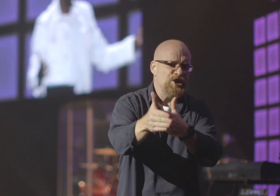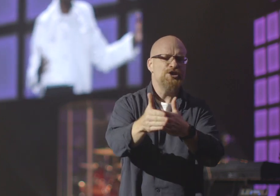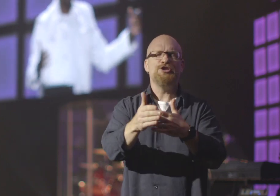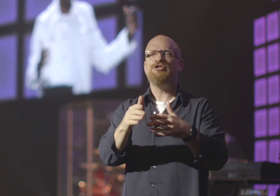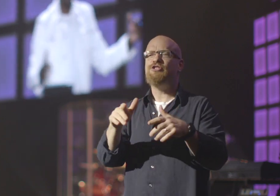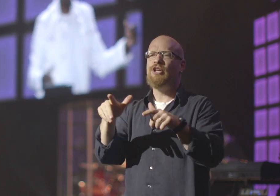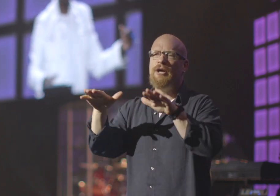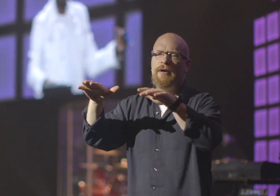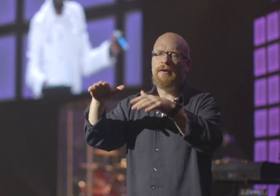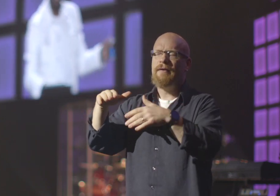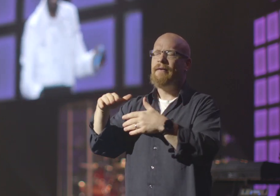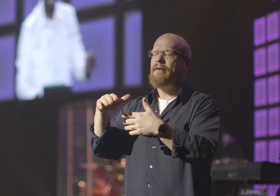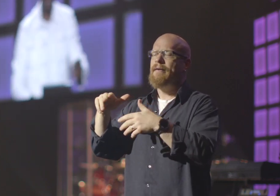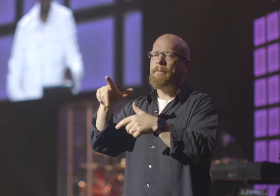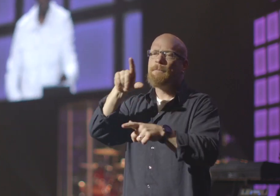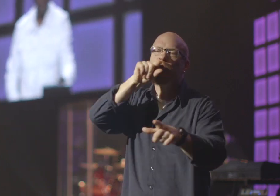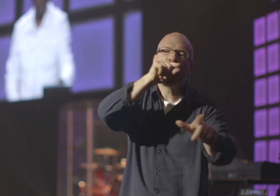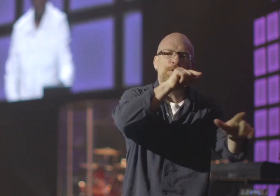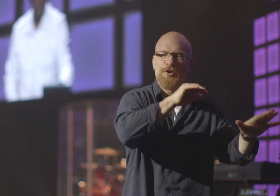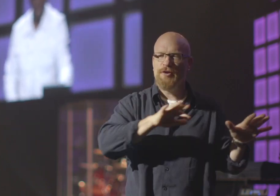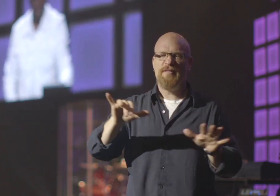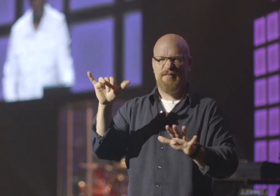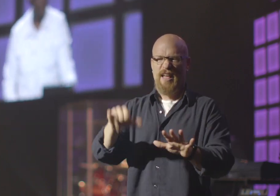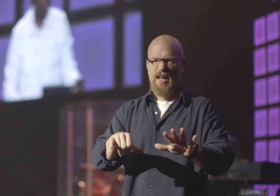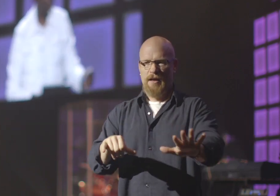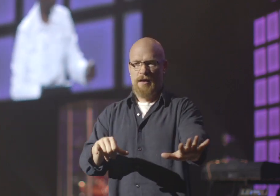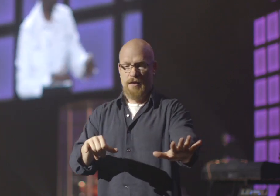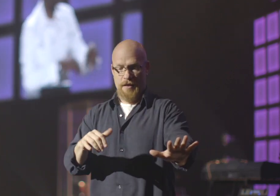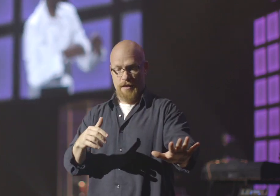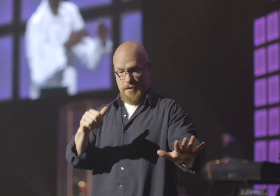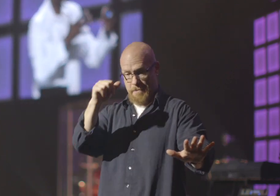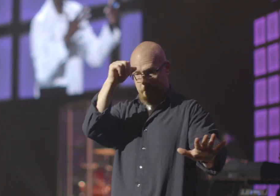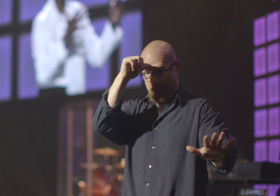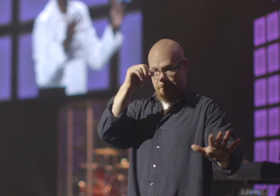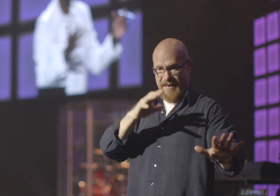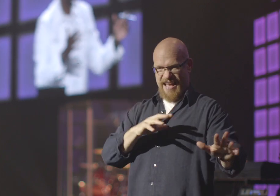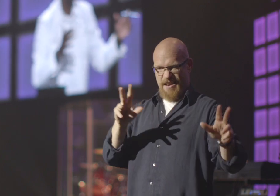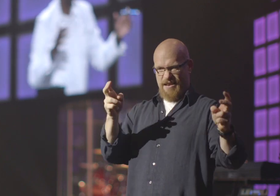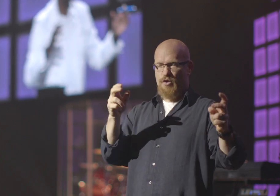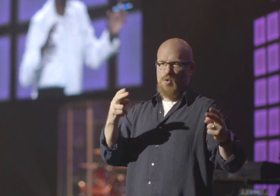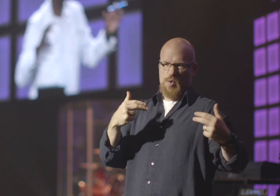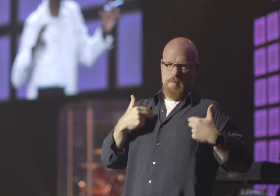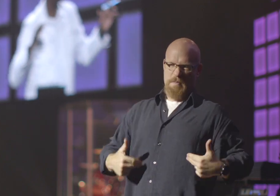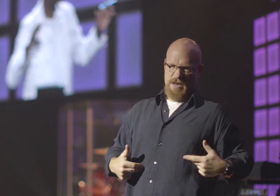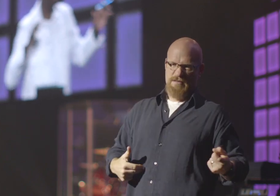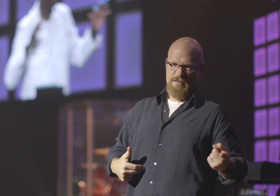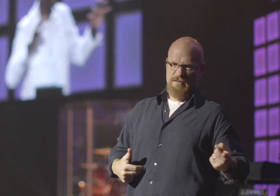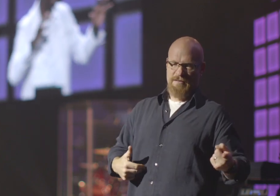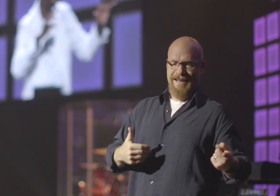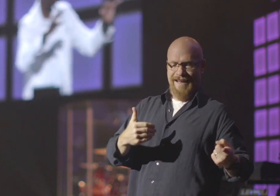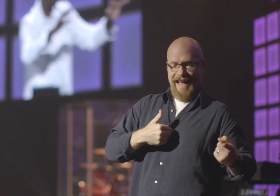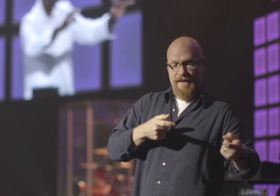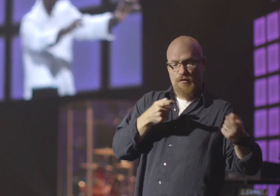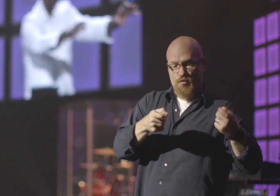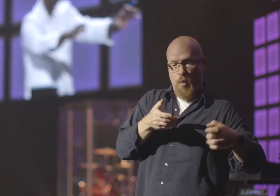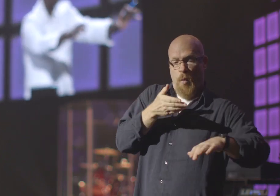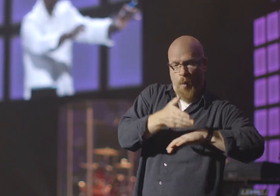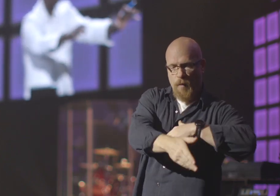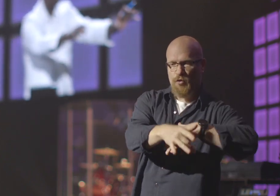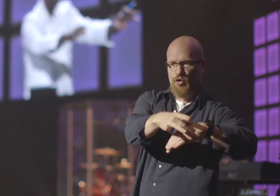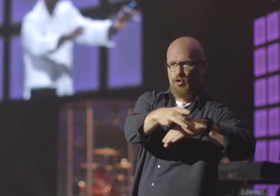So God gave mankind, which is us, dominion over the earth. So now, since he gave it to